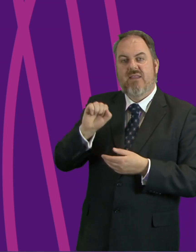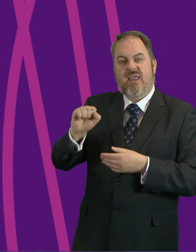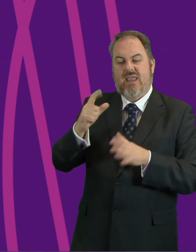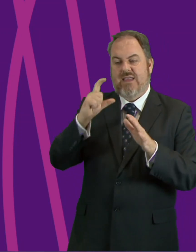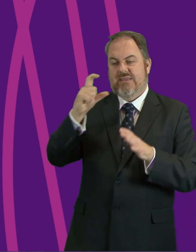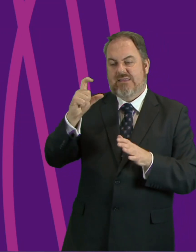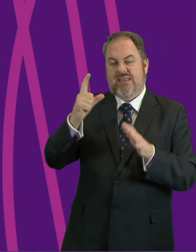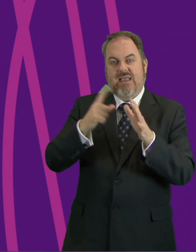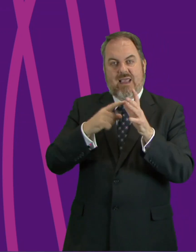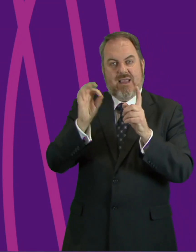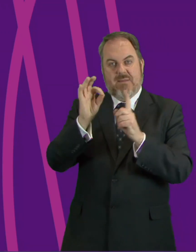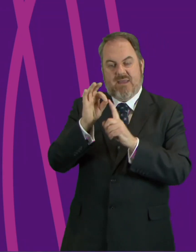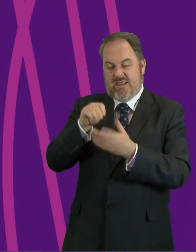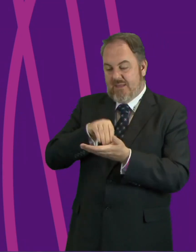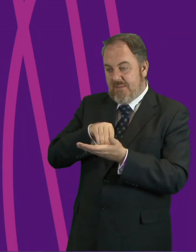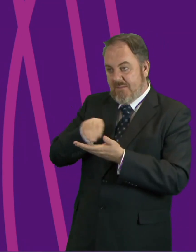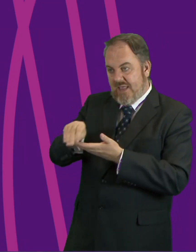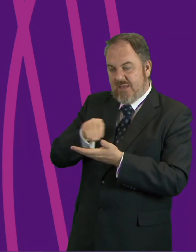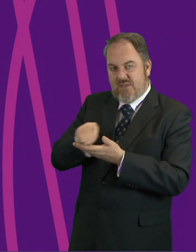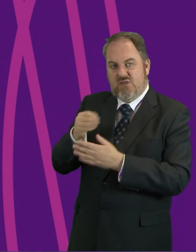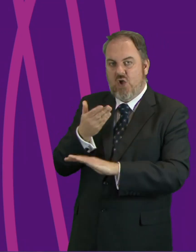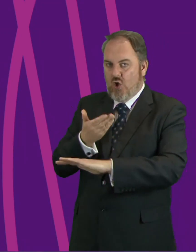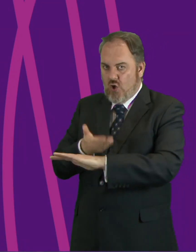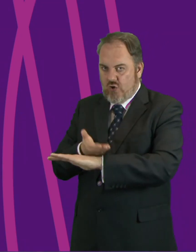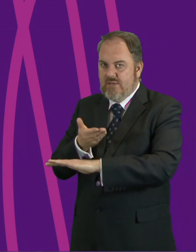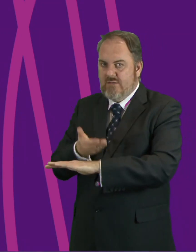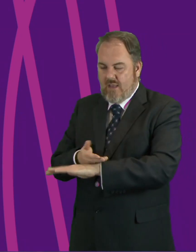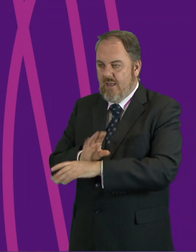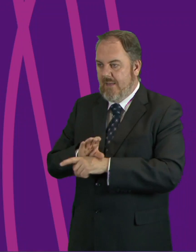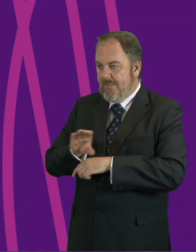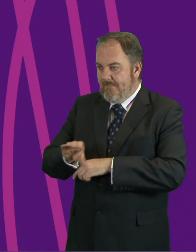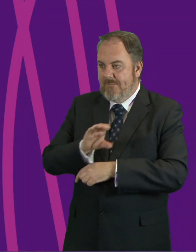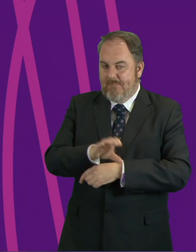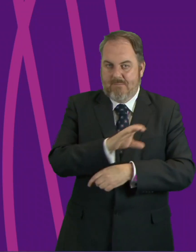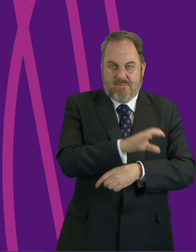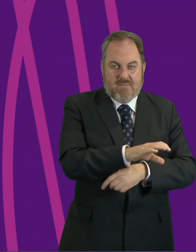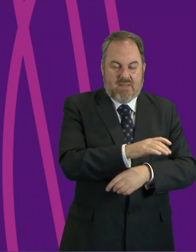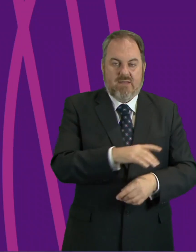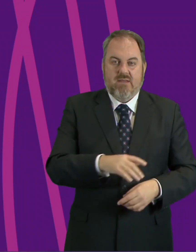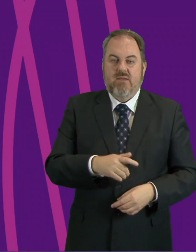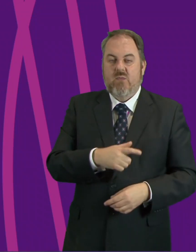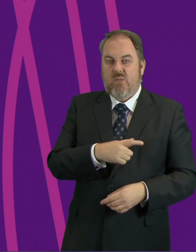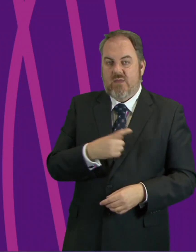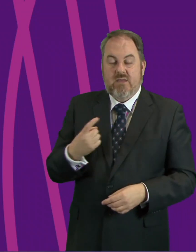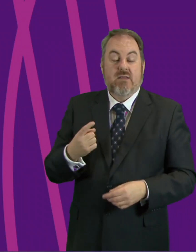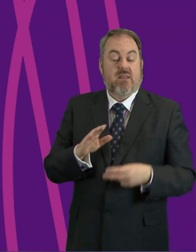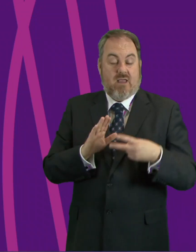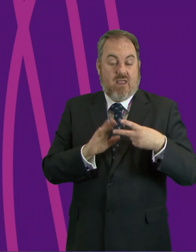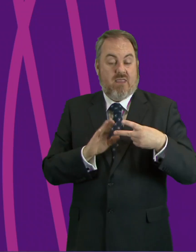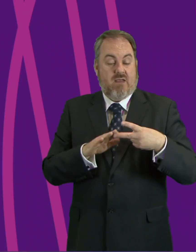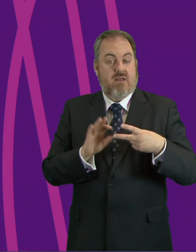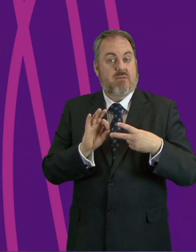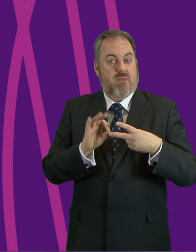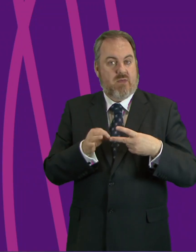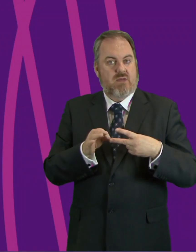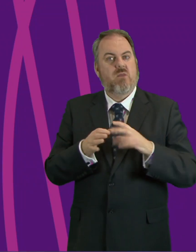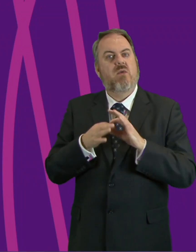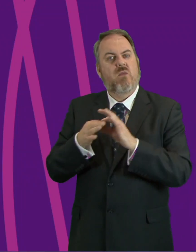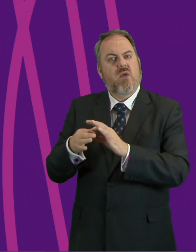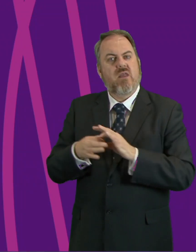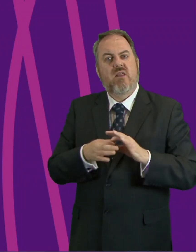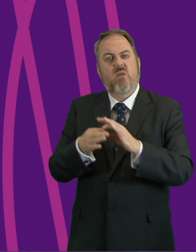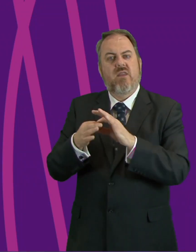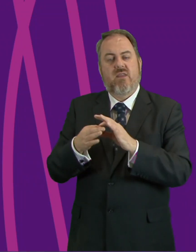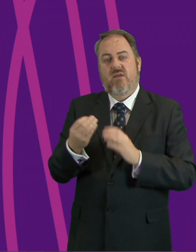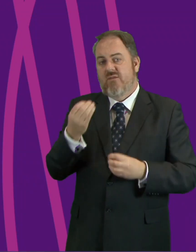for 2020. So notwithstanding COVID, that schedule has continued. But secondly, we're also working with the whole food